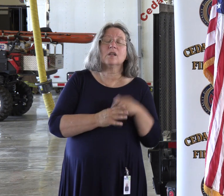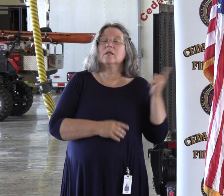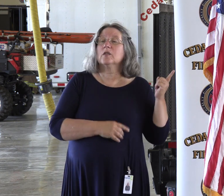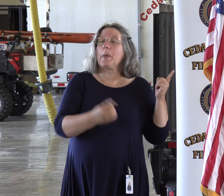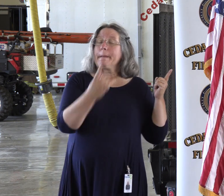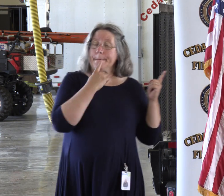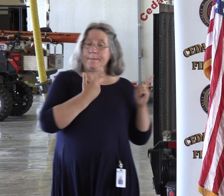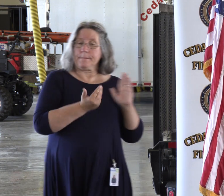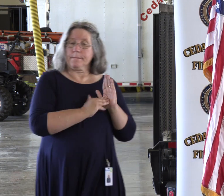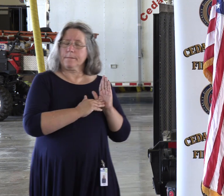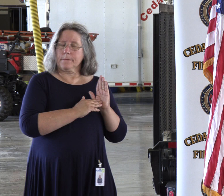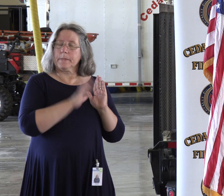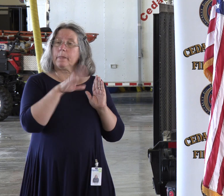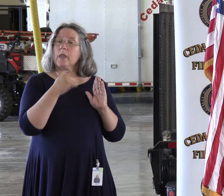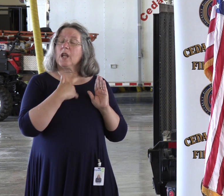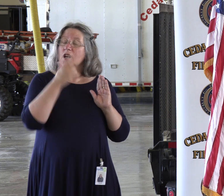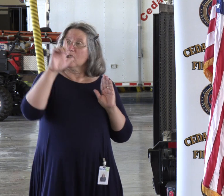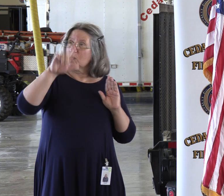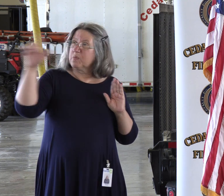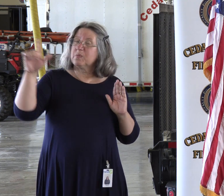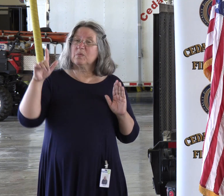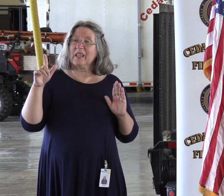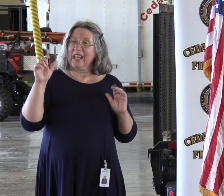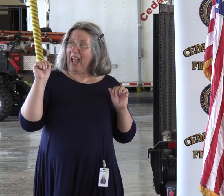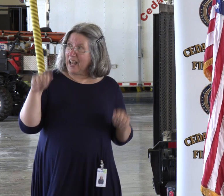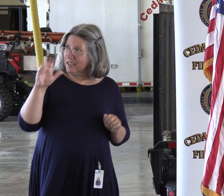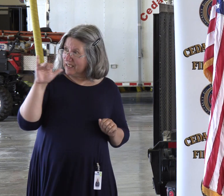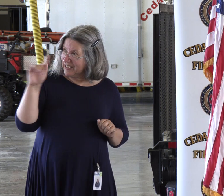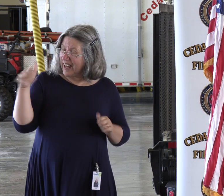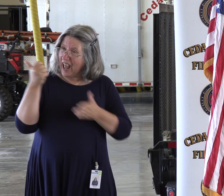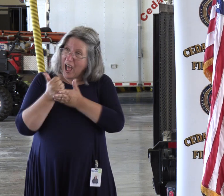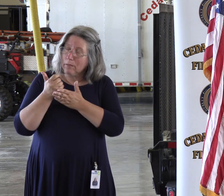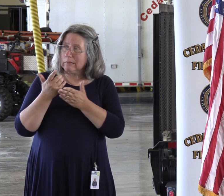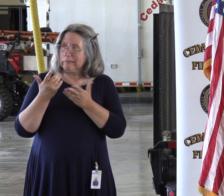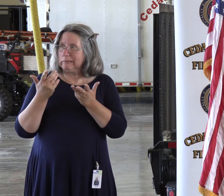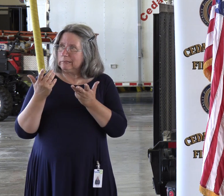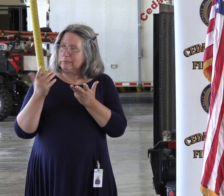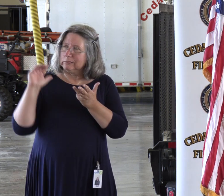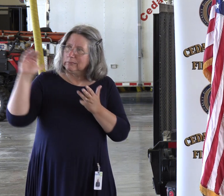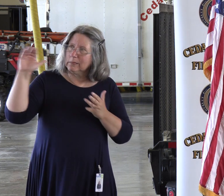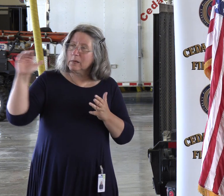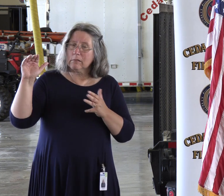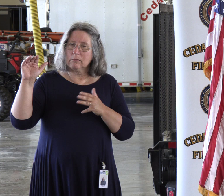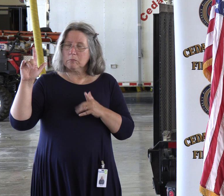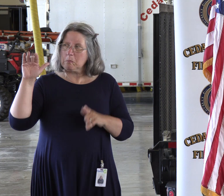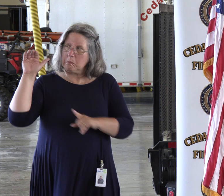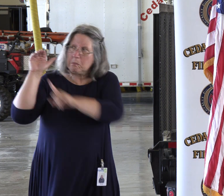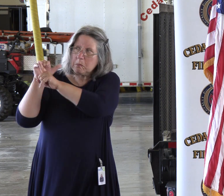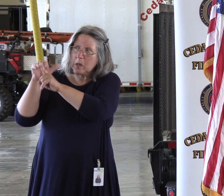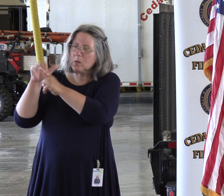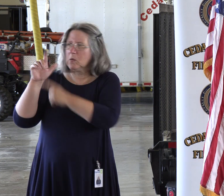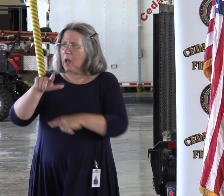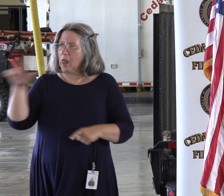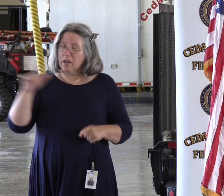about landlords and if there's anything the city is able to do to help residents if the landlords aren't